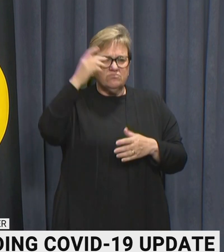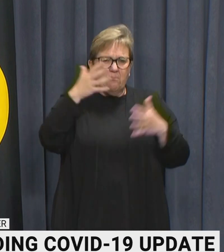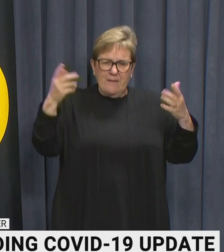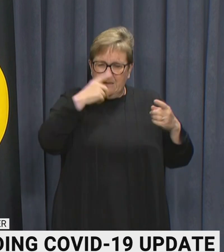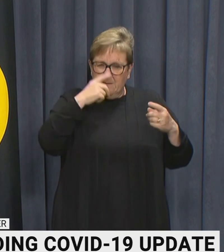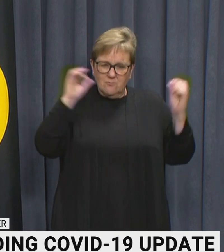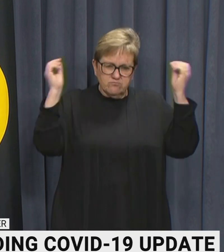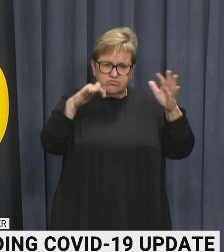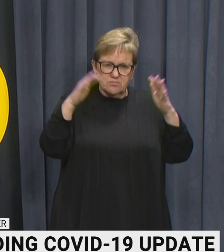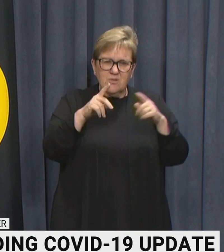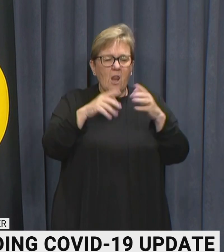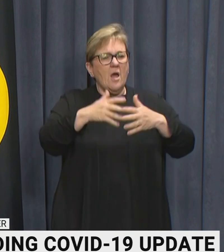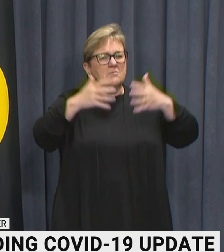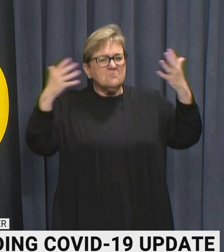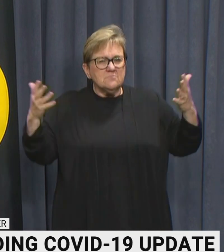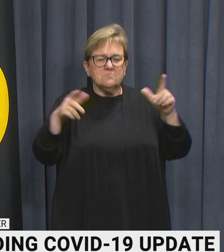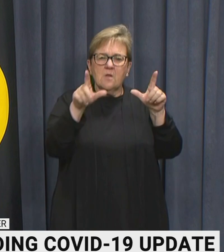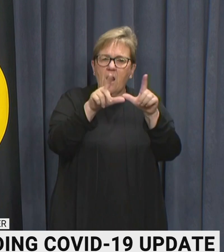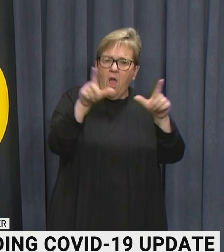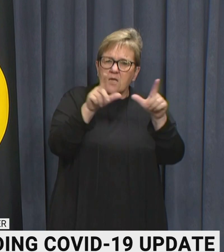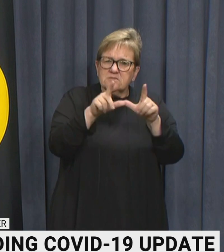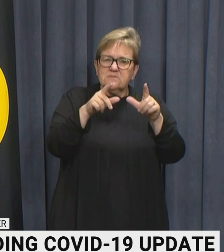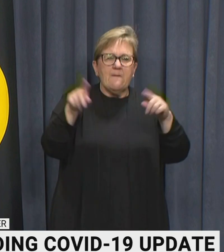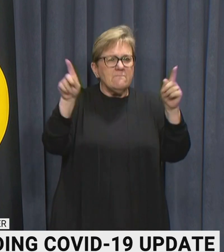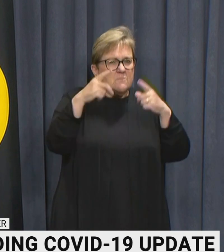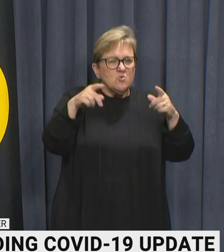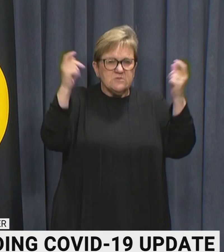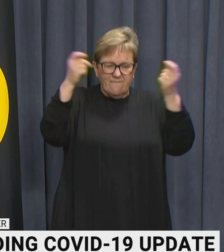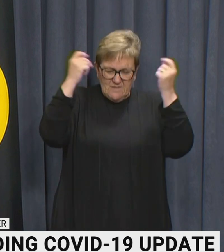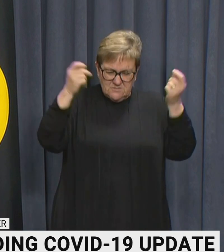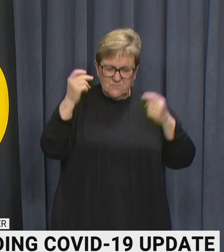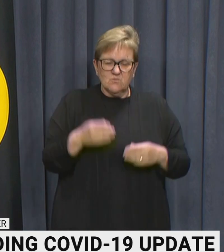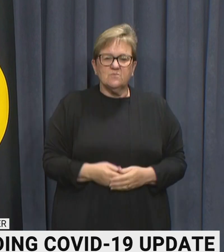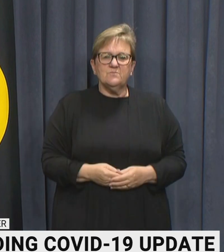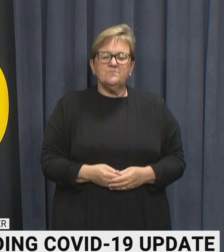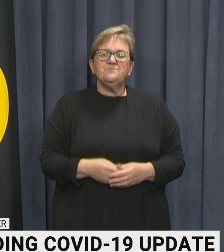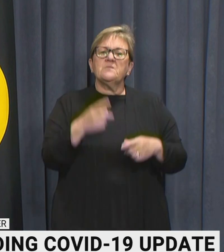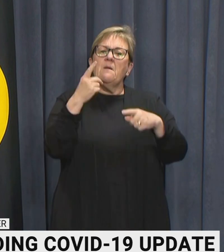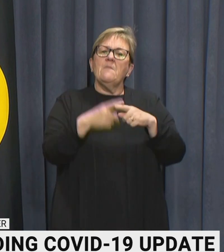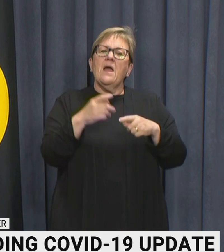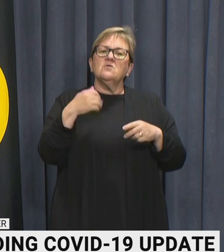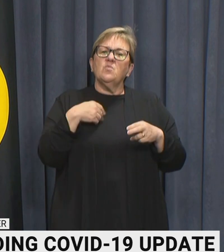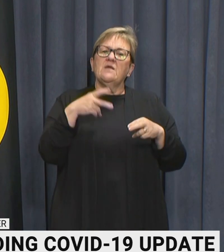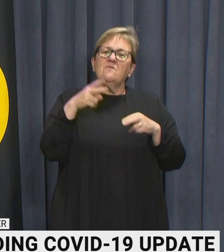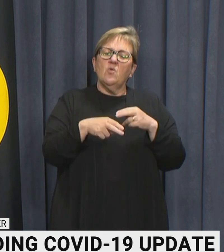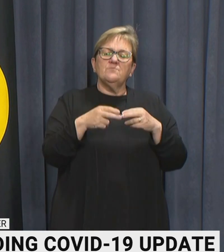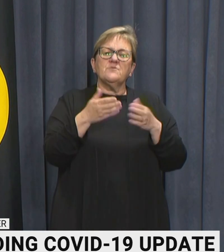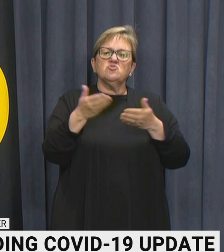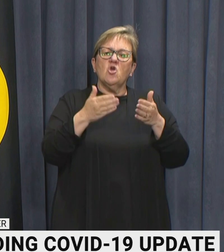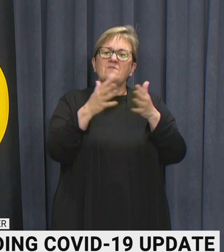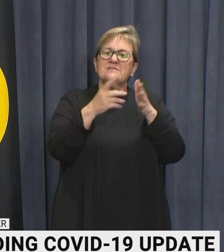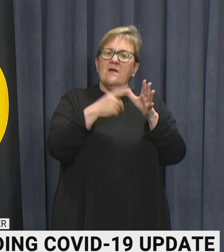and events, like large licensed venues and music festivals. We have also launched Service